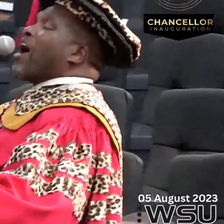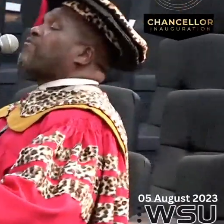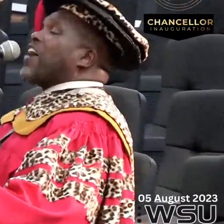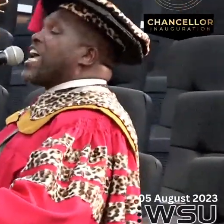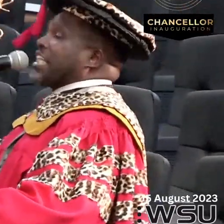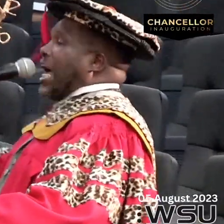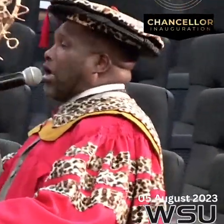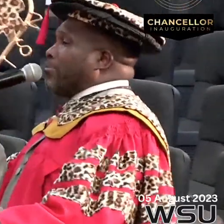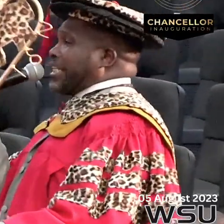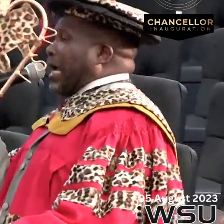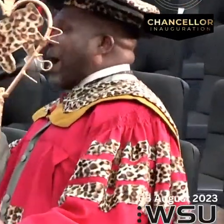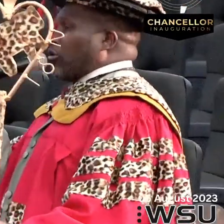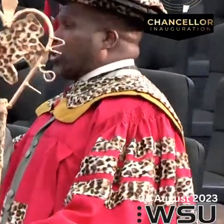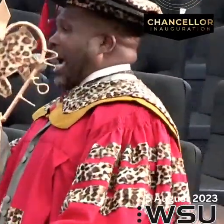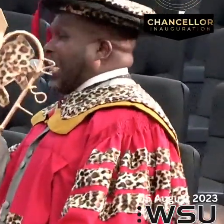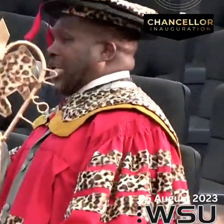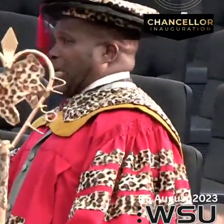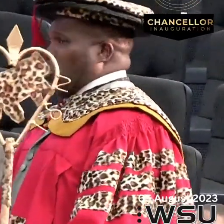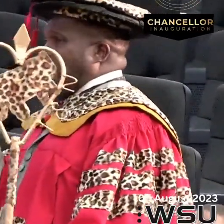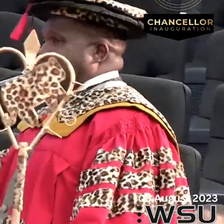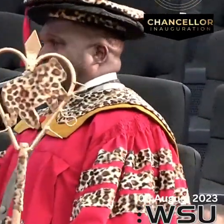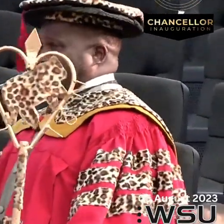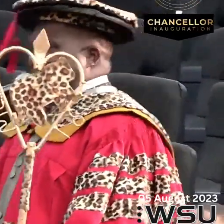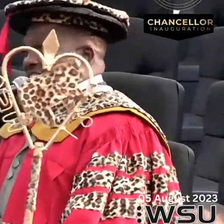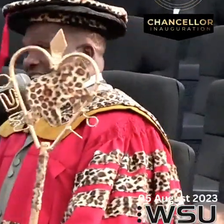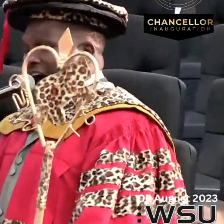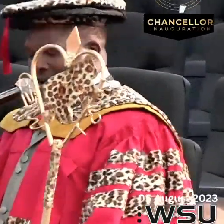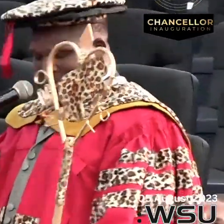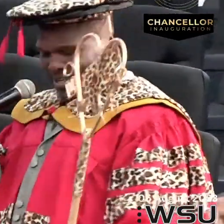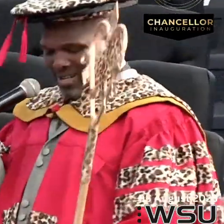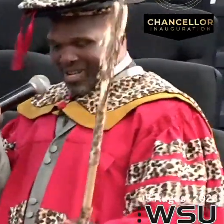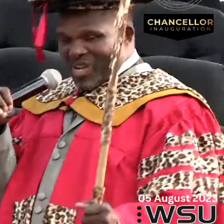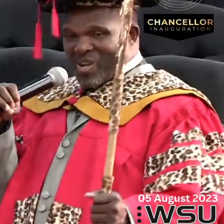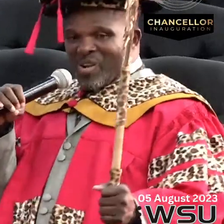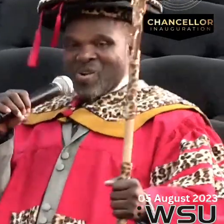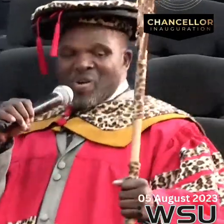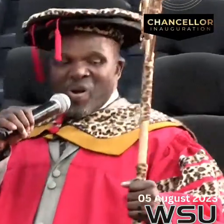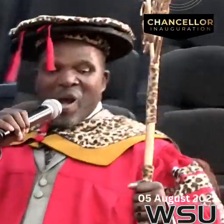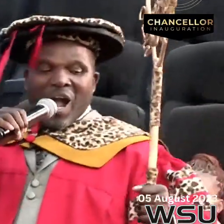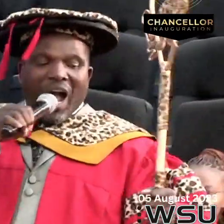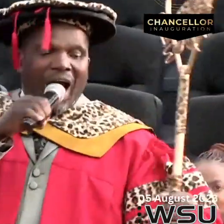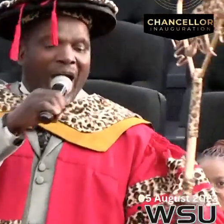Ute wafika lo mhlebe kudala siwulangazelela.